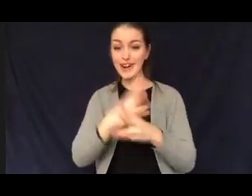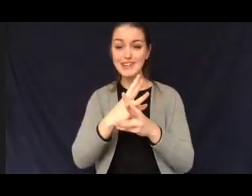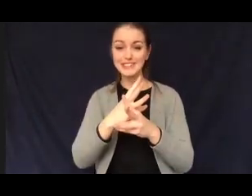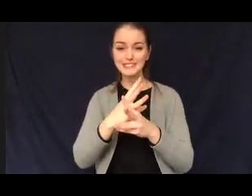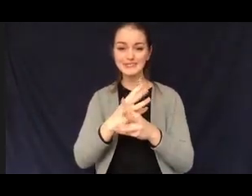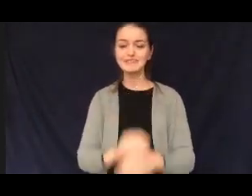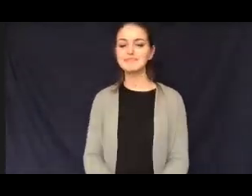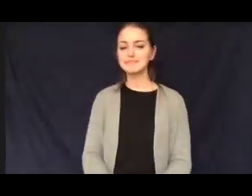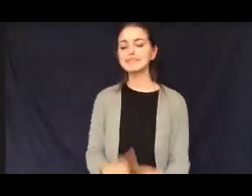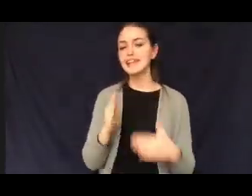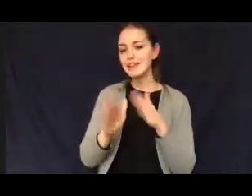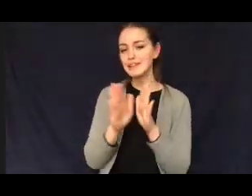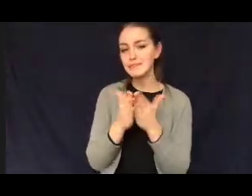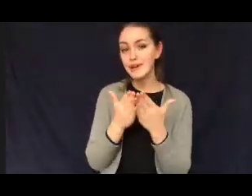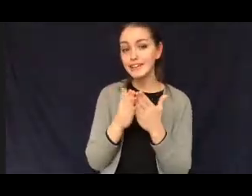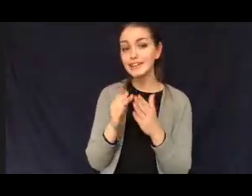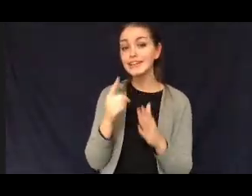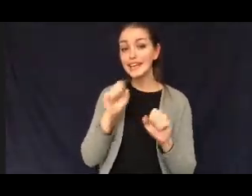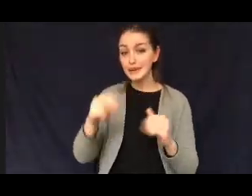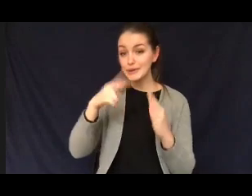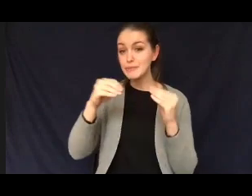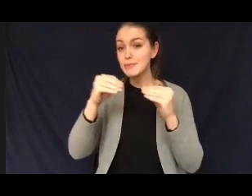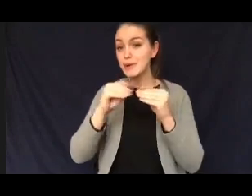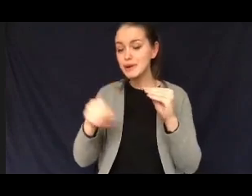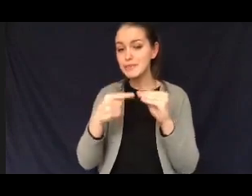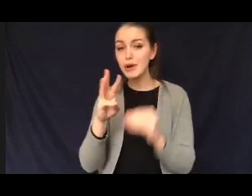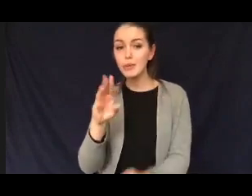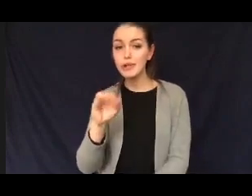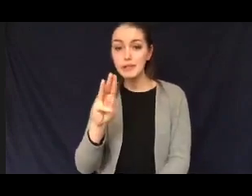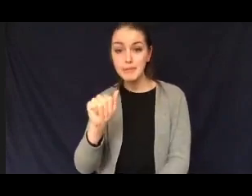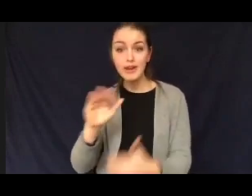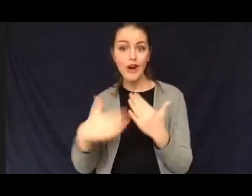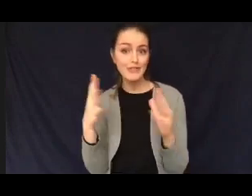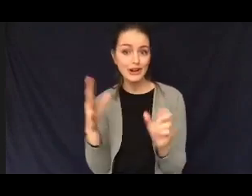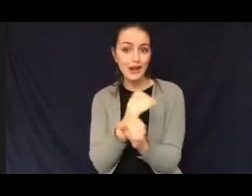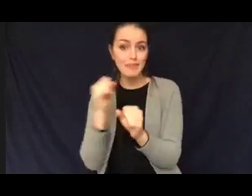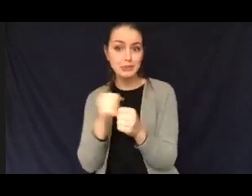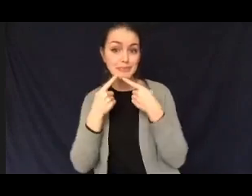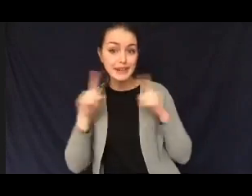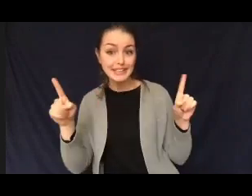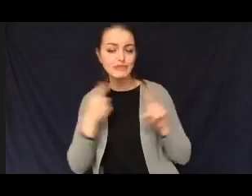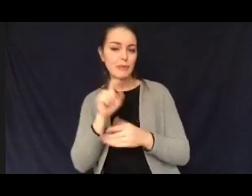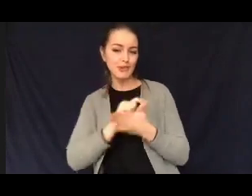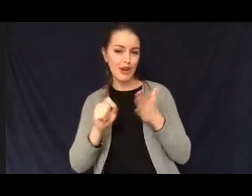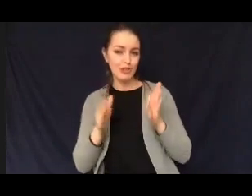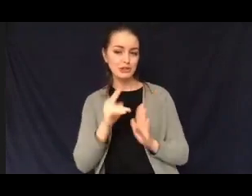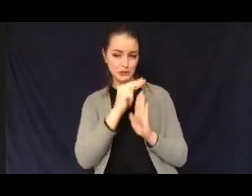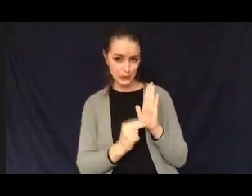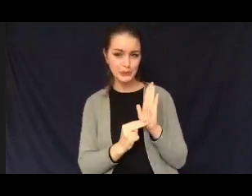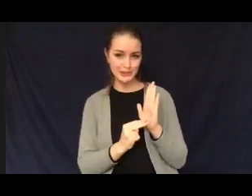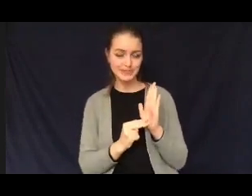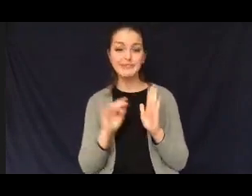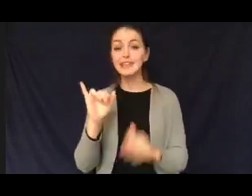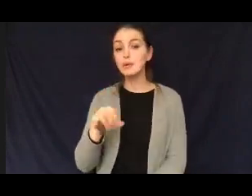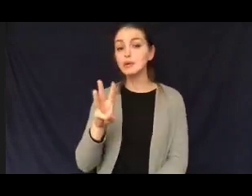At the end of the book, you can read more about Wilma and all her accomplishments from the author's note. That was